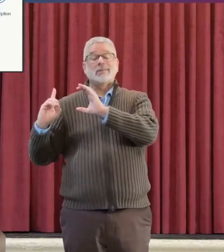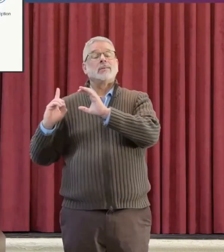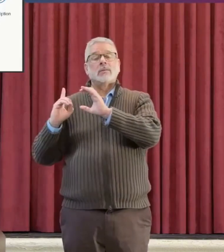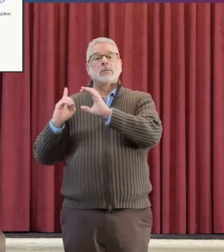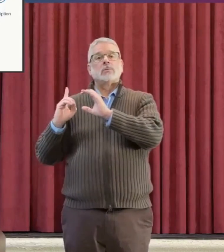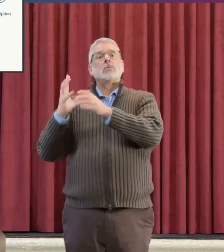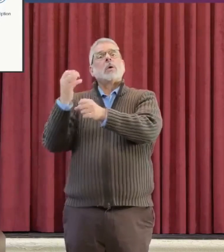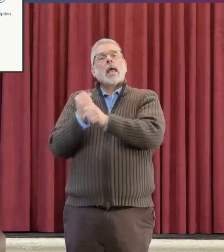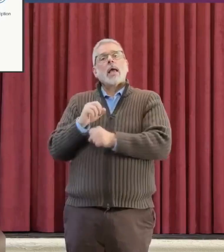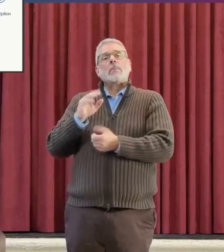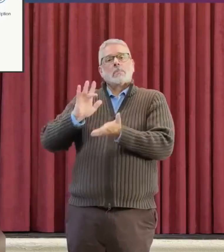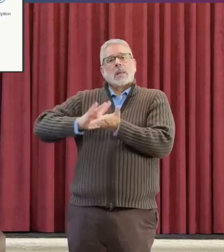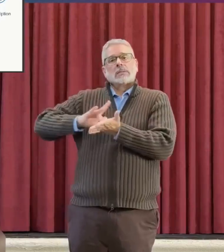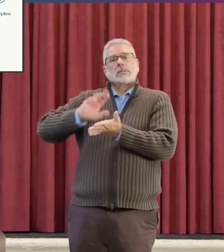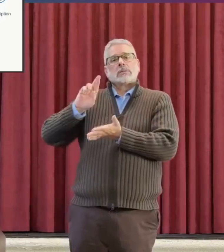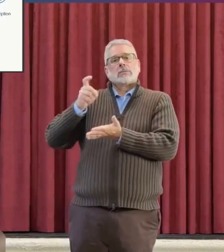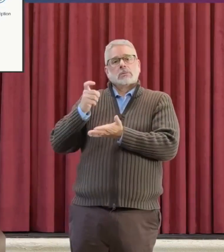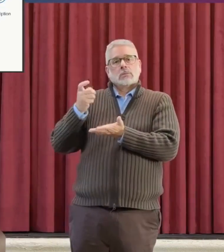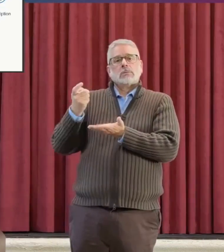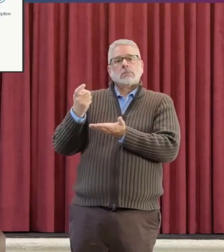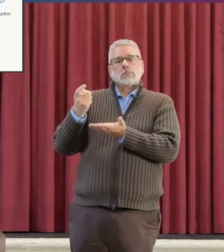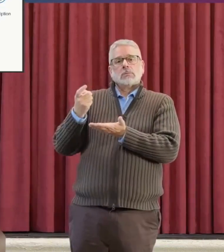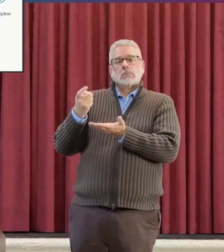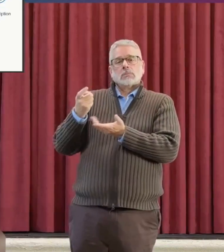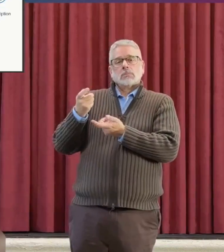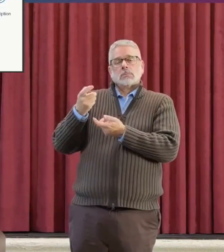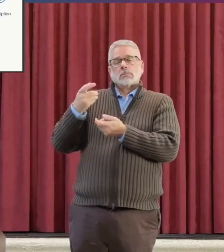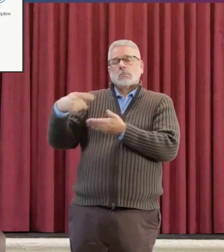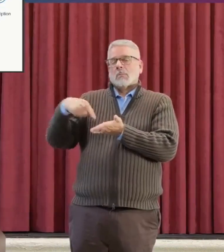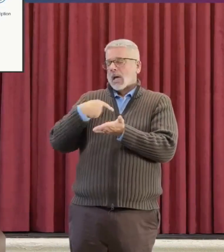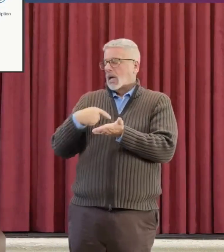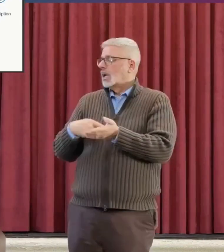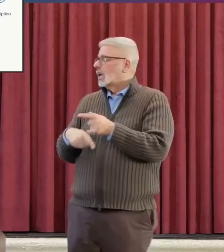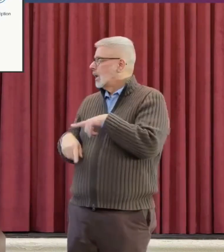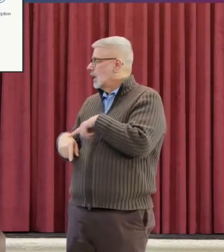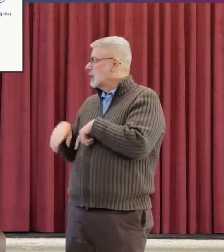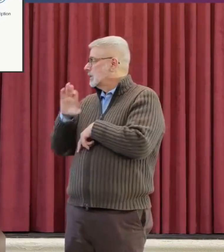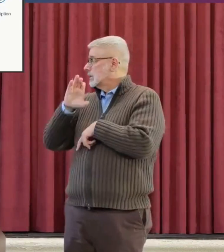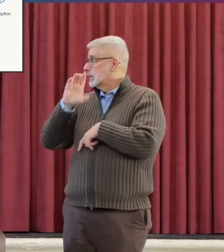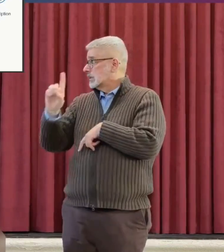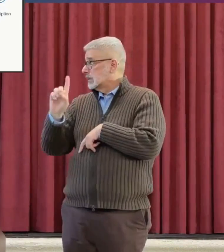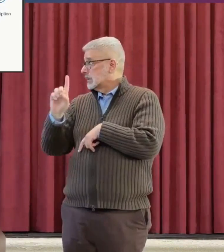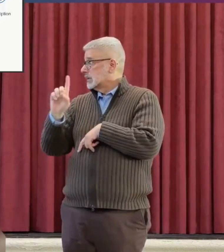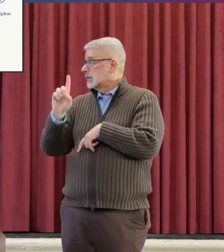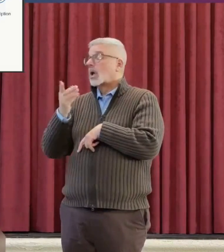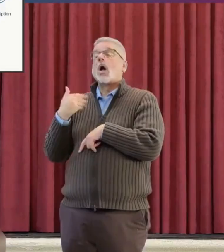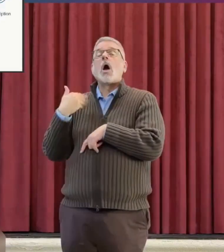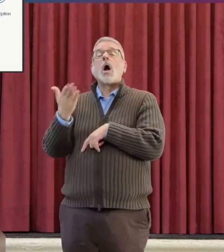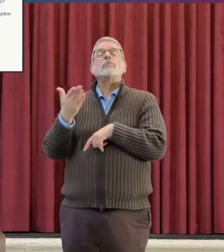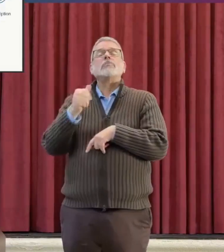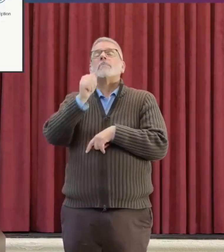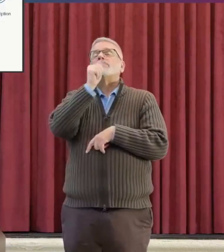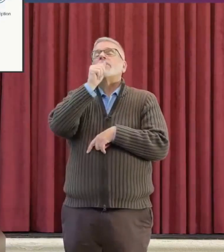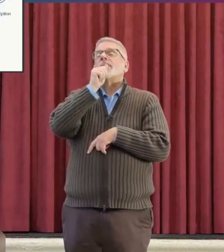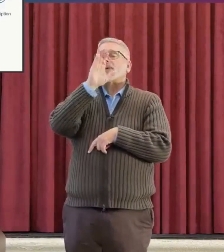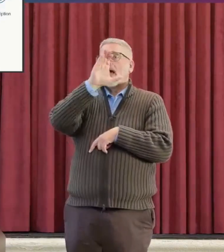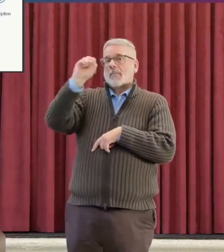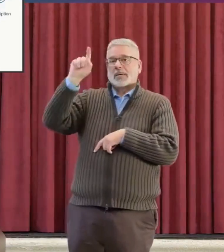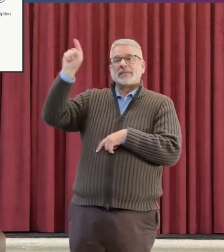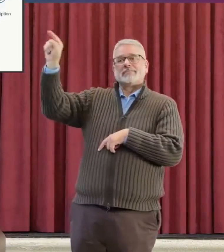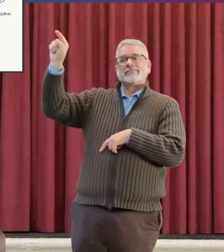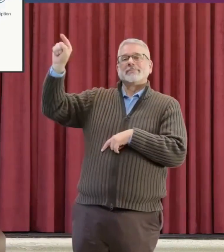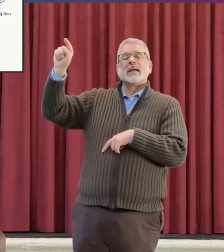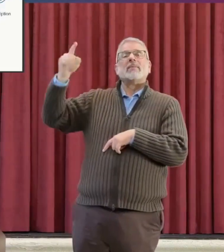to get your prescription drug coverage. And C and D are offered by private companies that